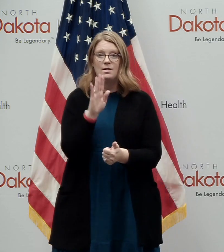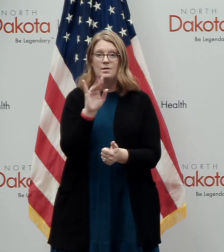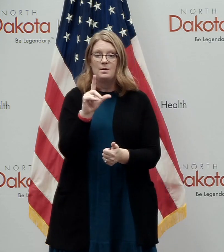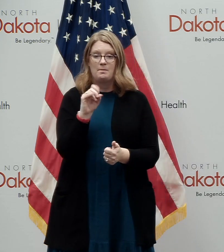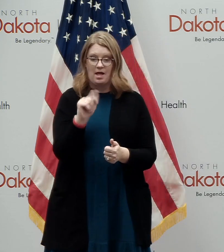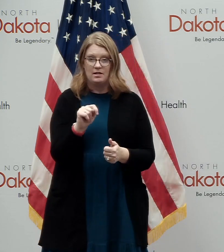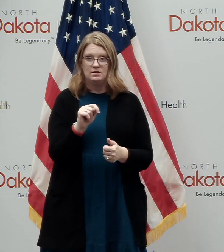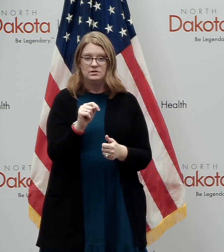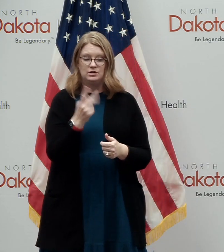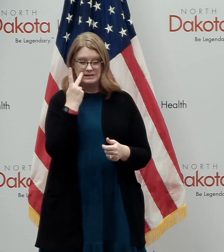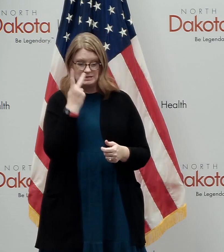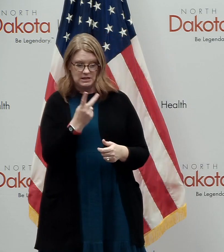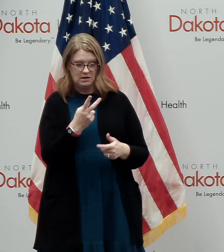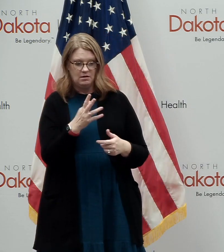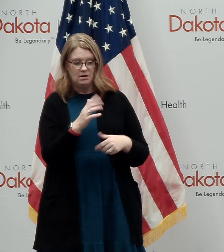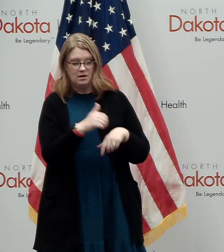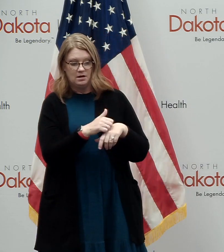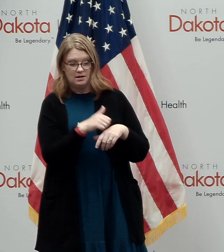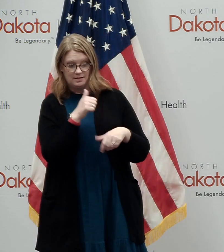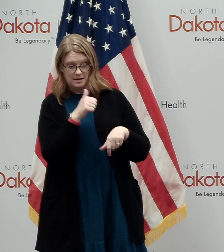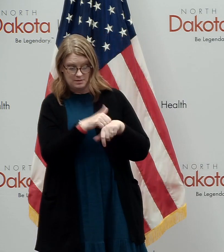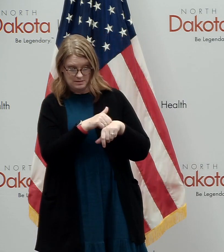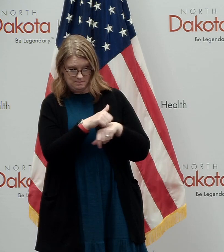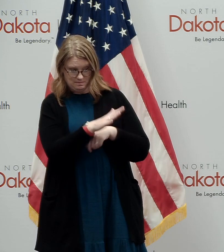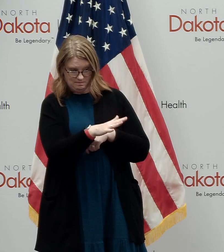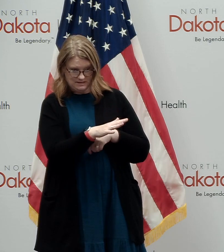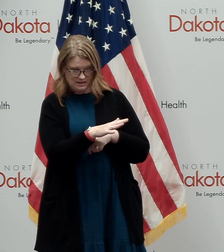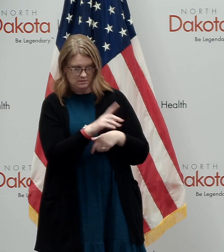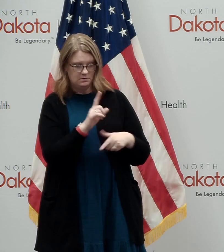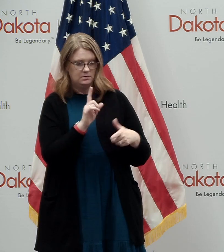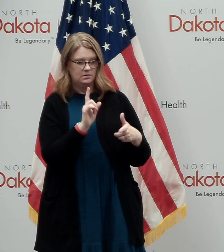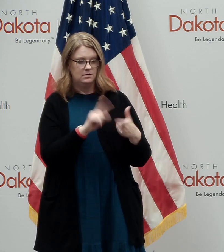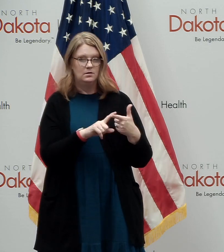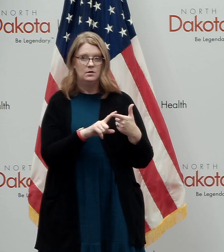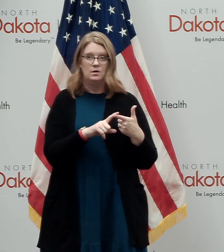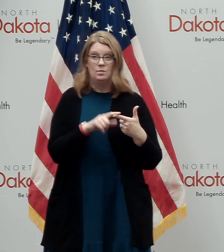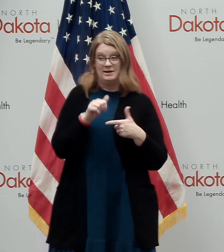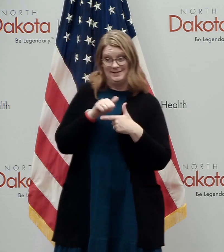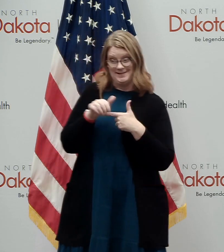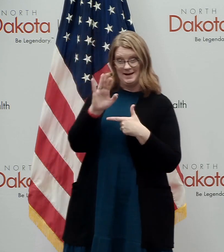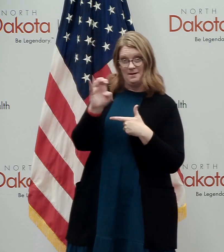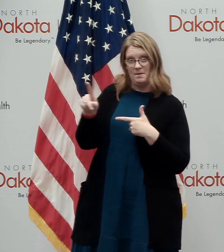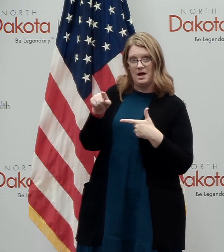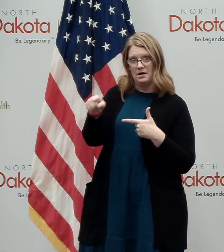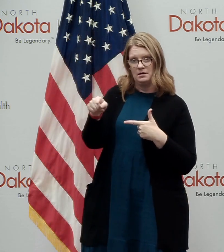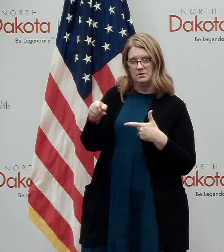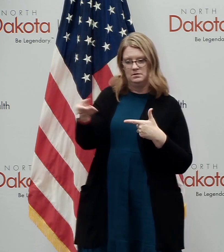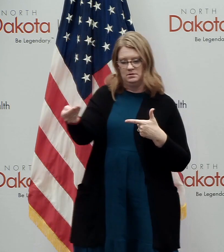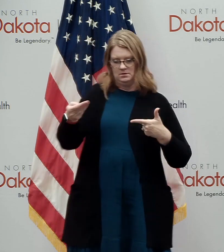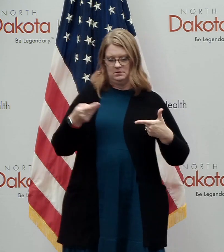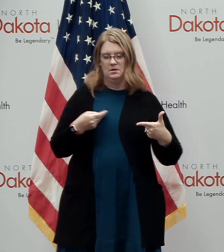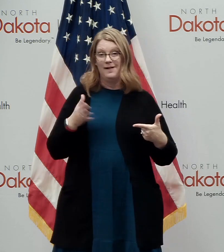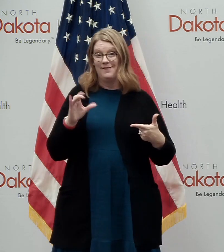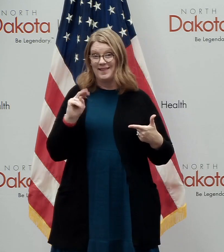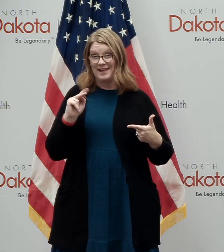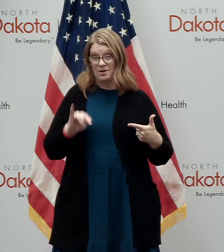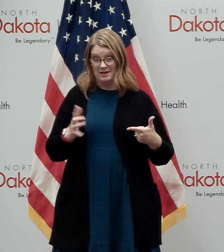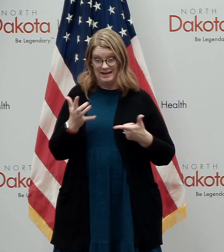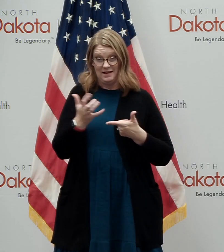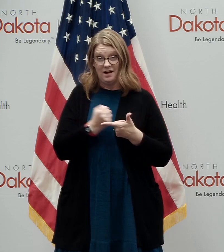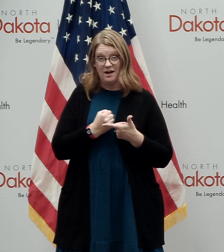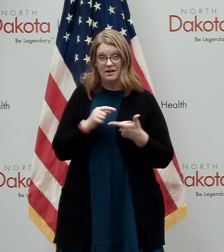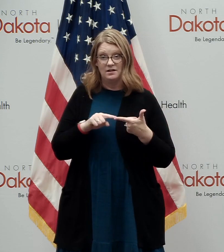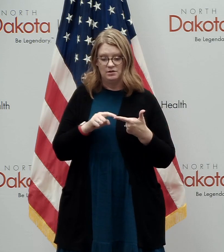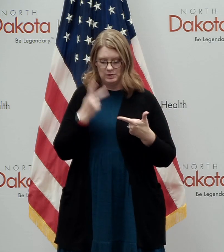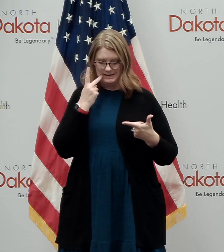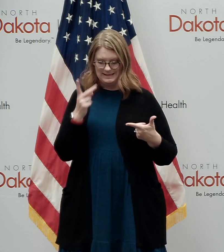to the voter, that date, and then when you return it, it'll show the date that the county received it. And so you'll